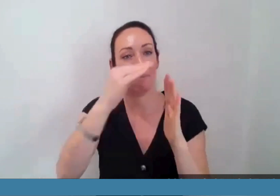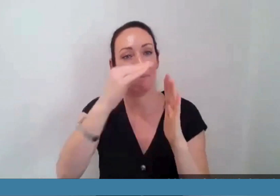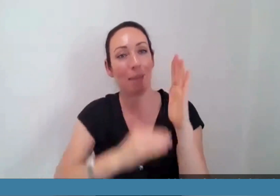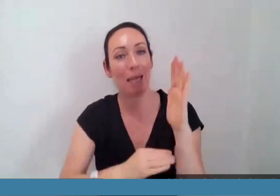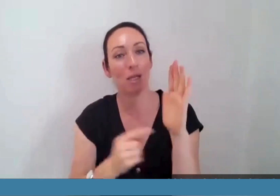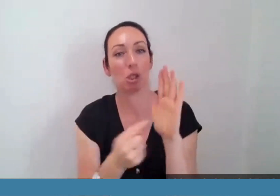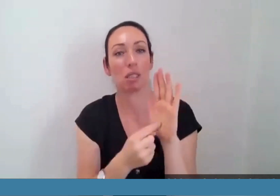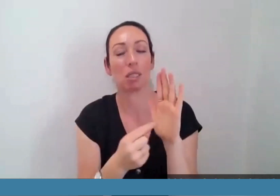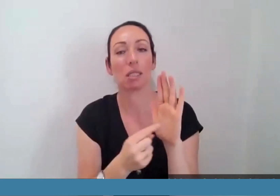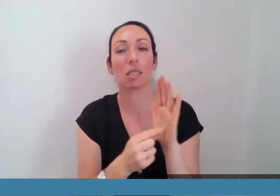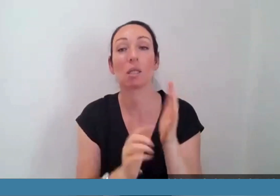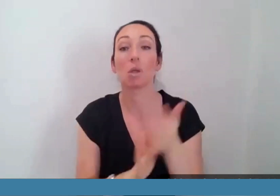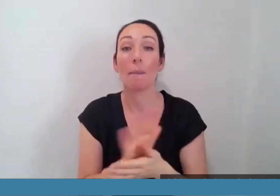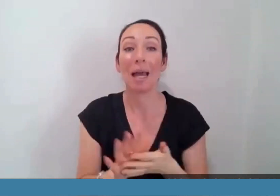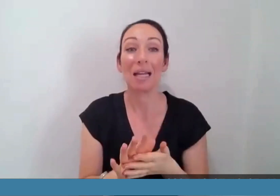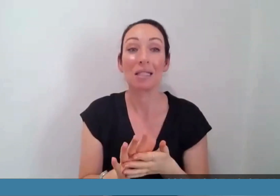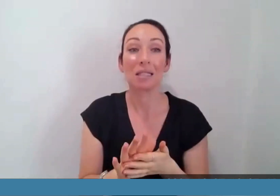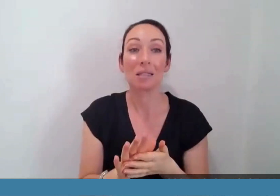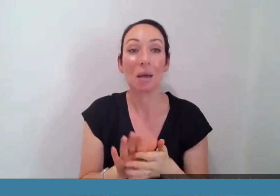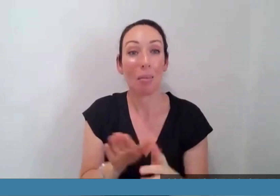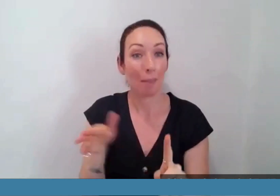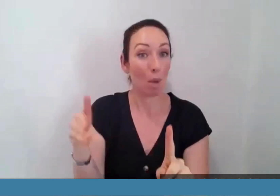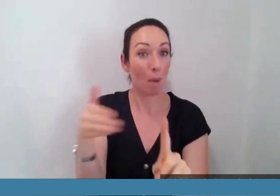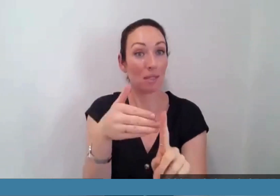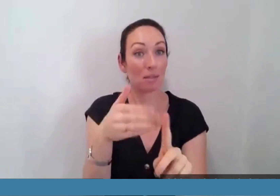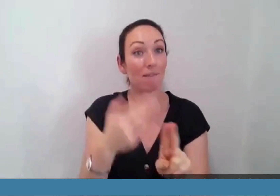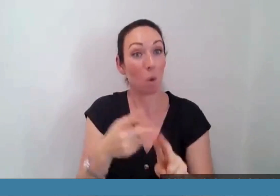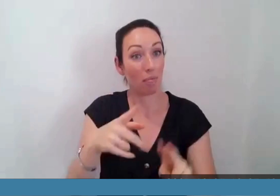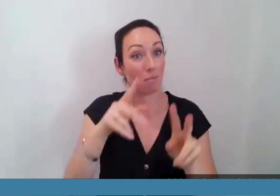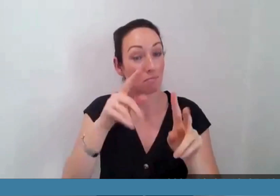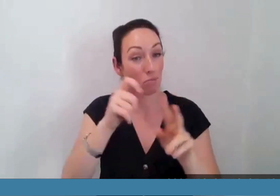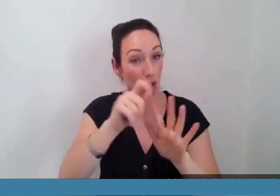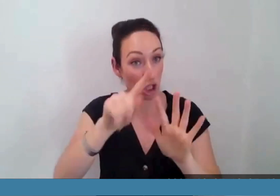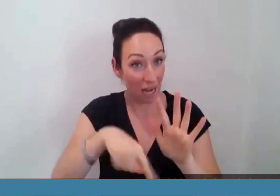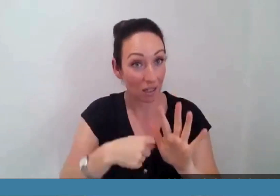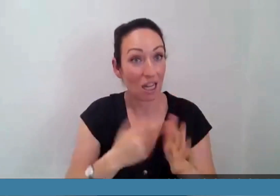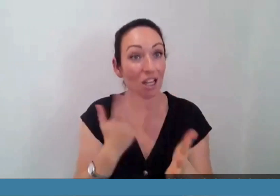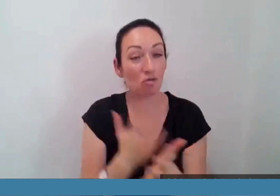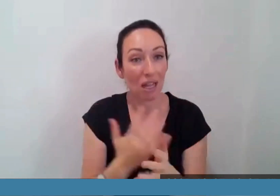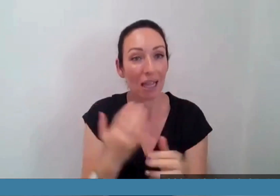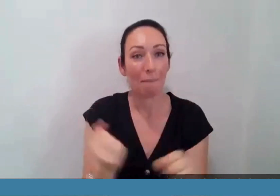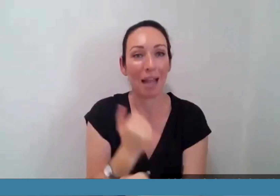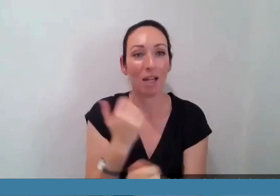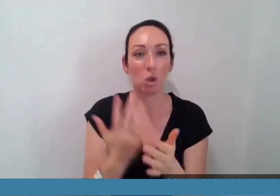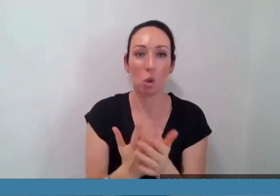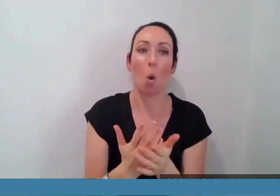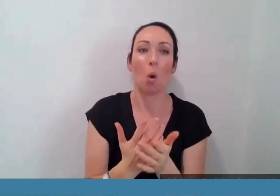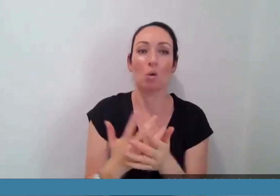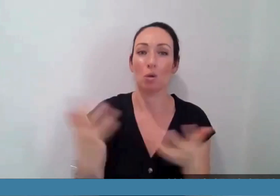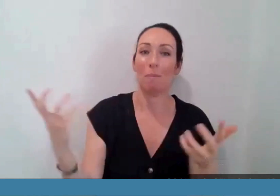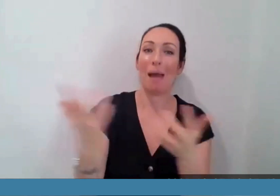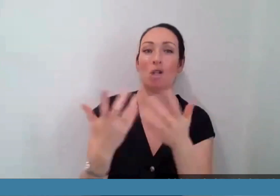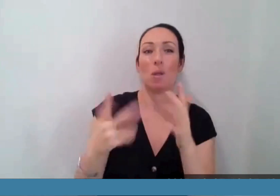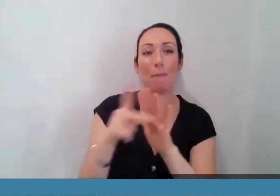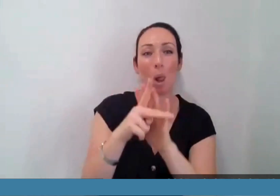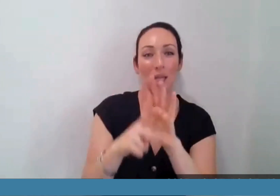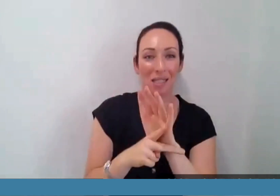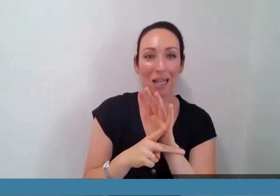So the purpose of these projects is to generate policy relevant insights. So as mentioned earlier, not to trial interventions or to